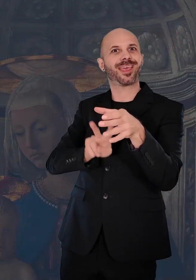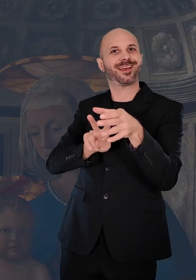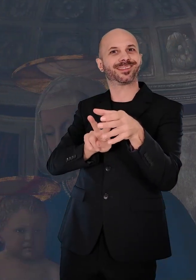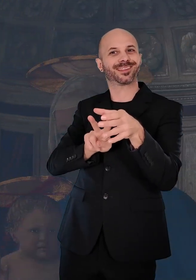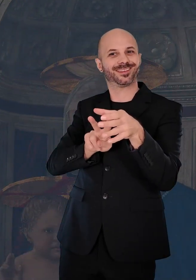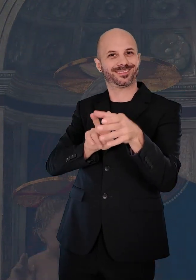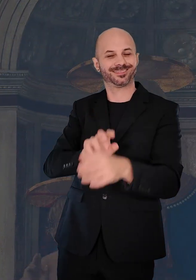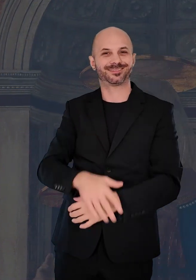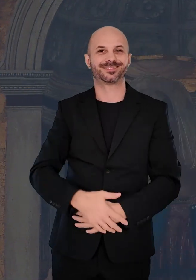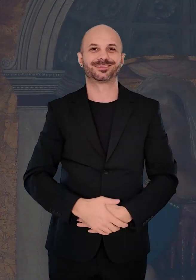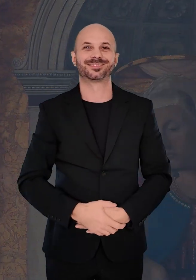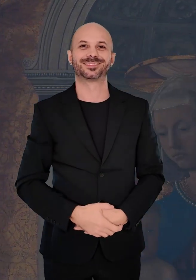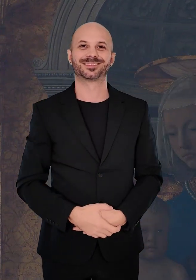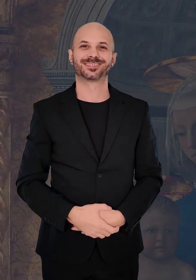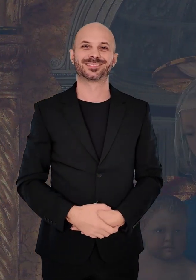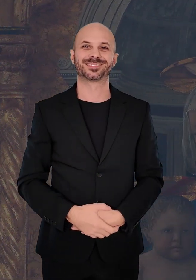are reflected.